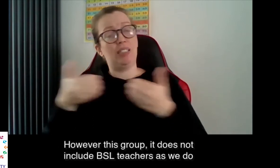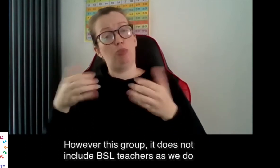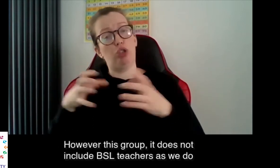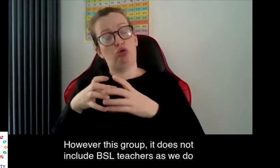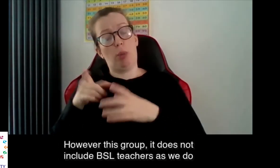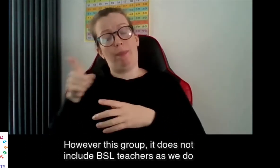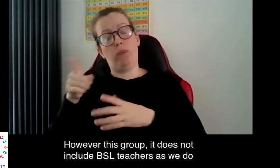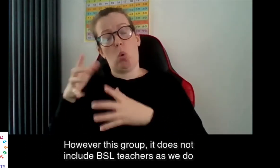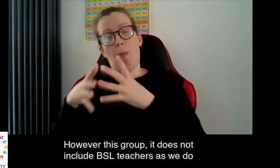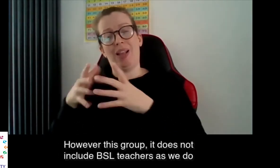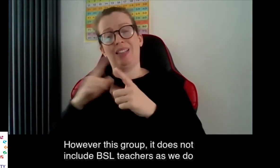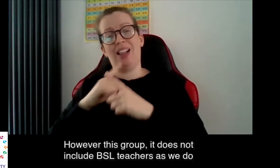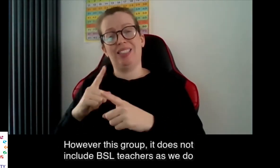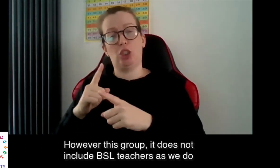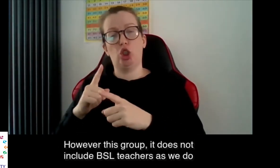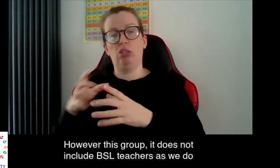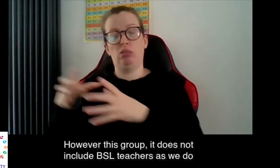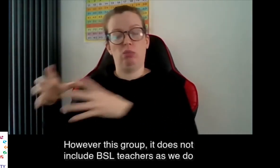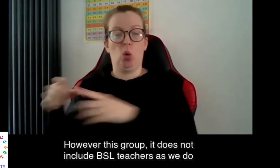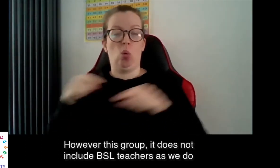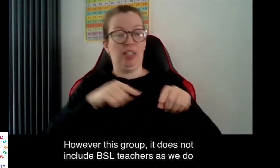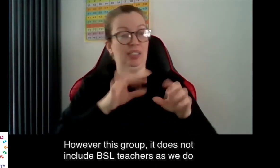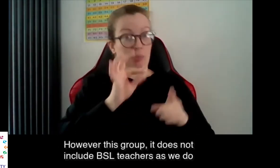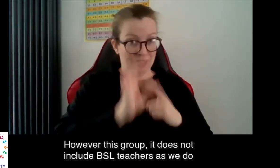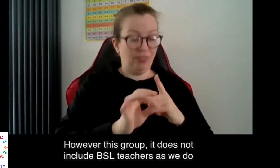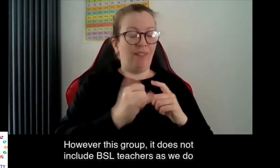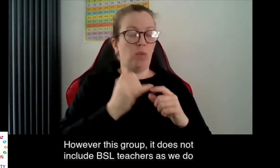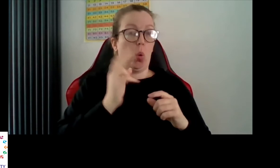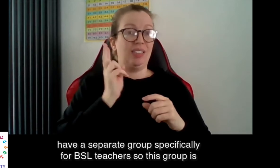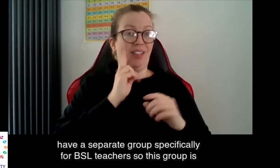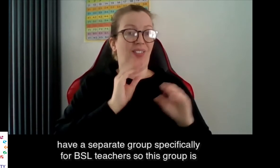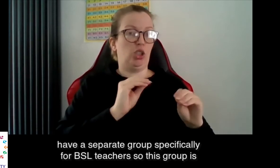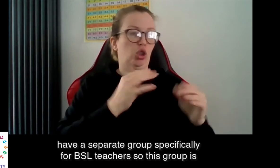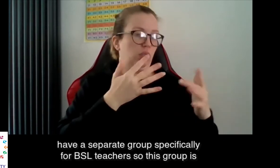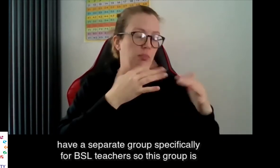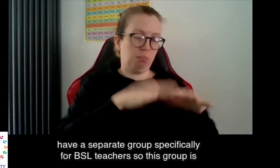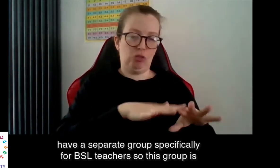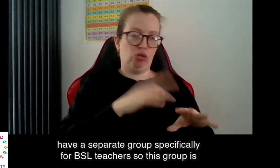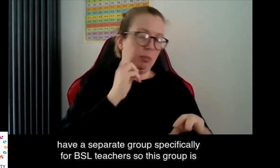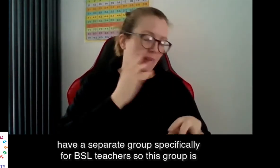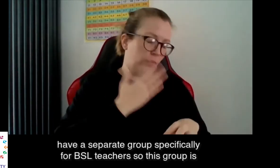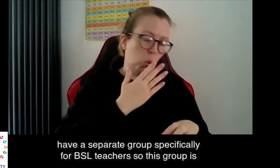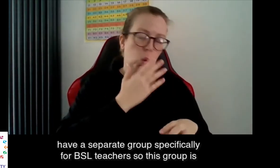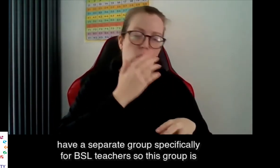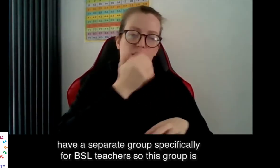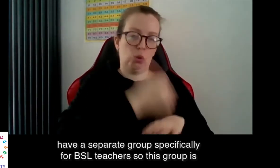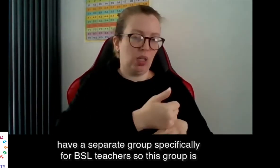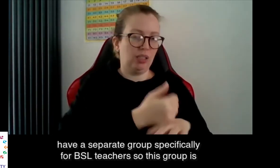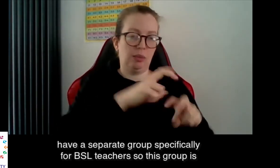However, this group does not include BSL teachers, as we do have a separate group specifically for BSL teachers.